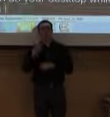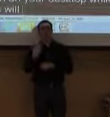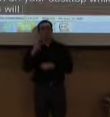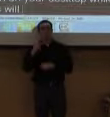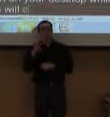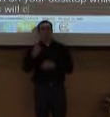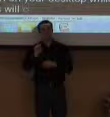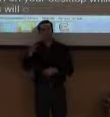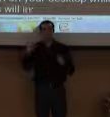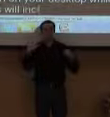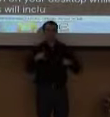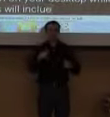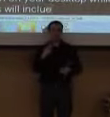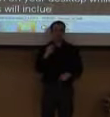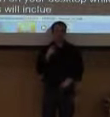you're in the Hangout.